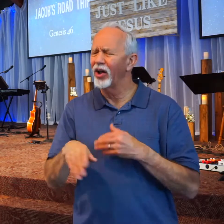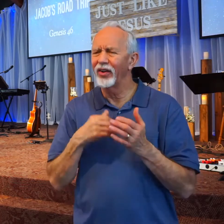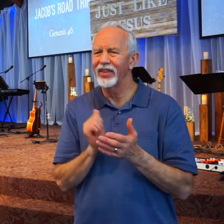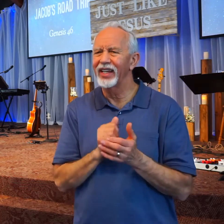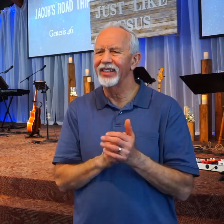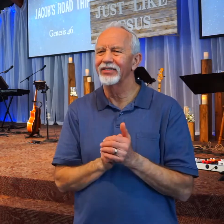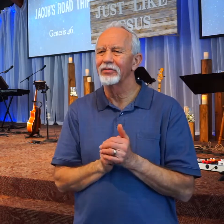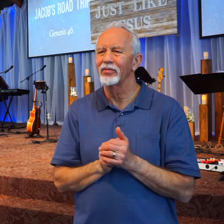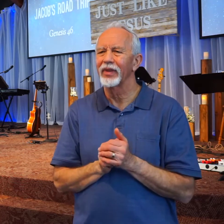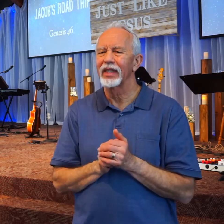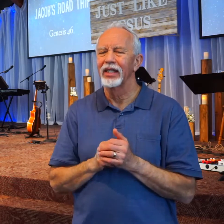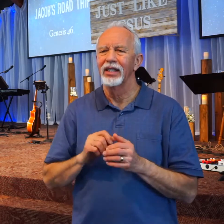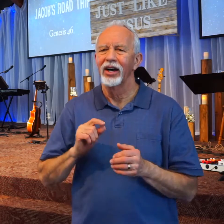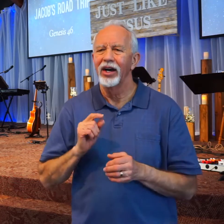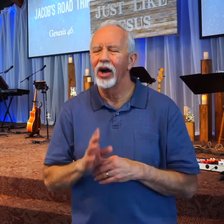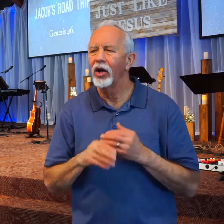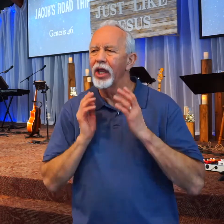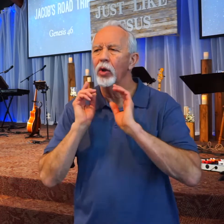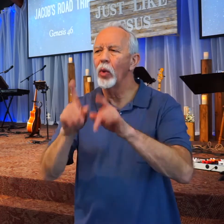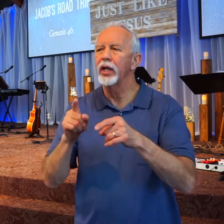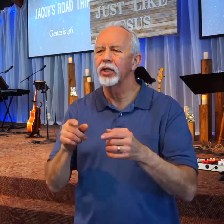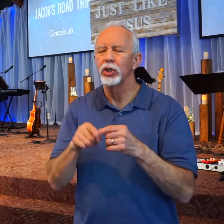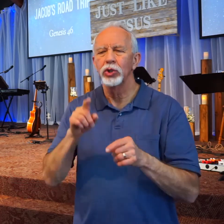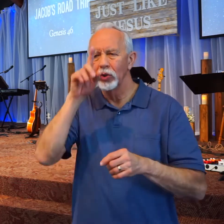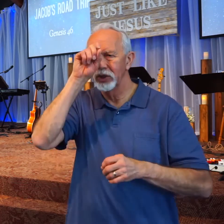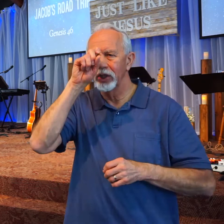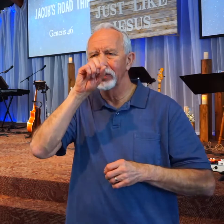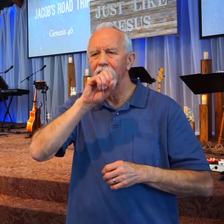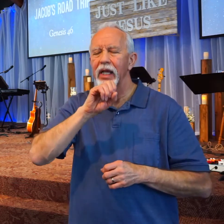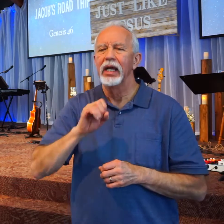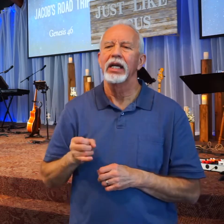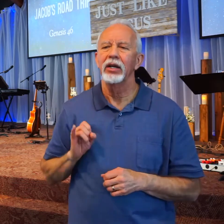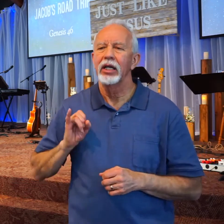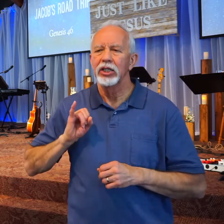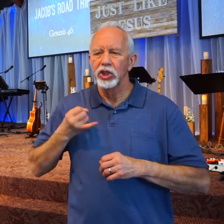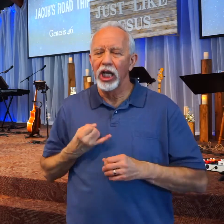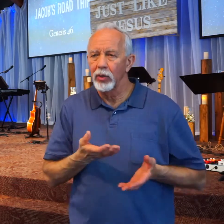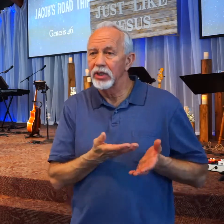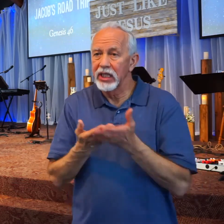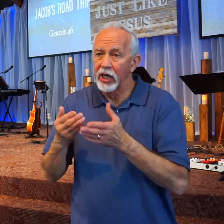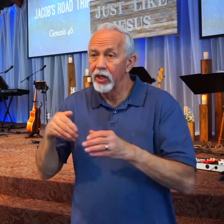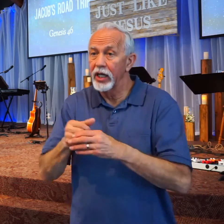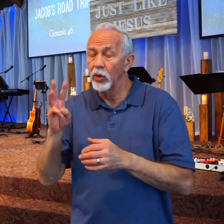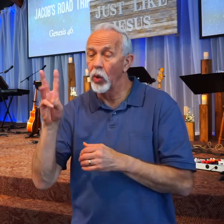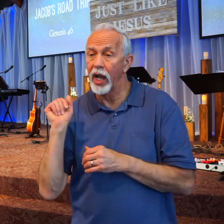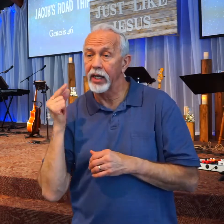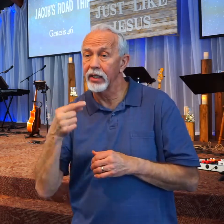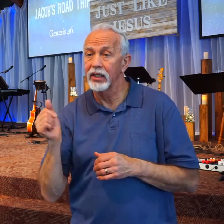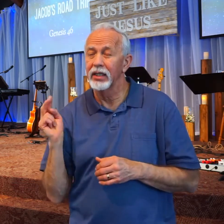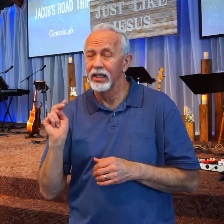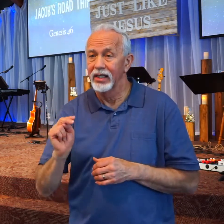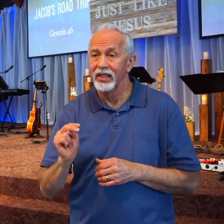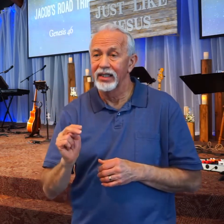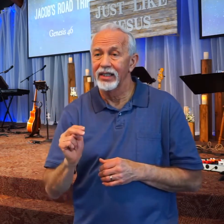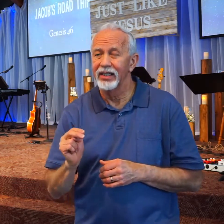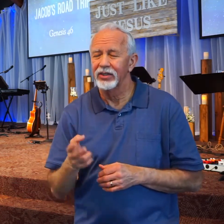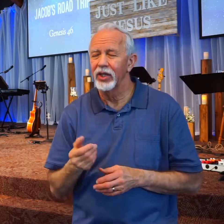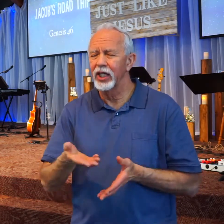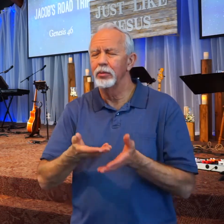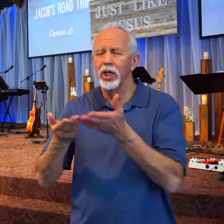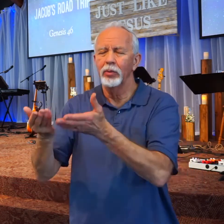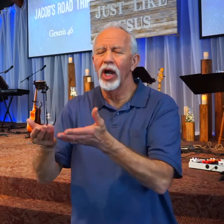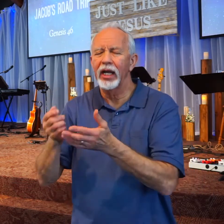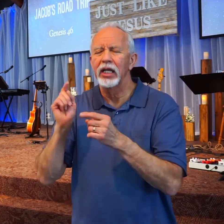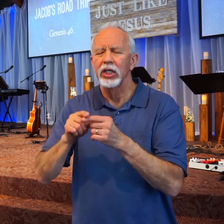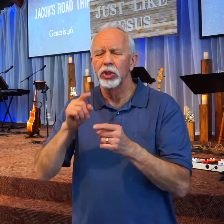so on they went to Egypt. Jacob was carried away in the wagon that Pharaoh had brought down to him so that he could be transported